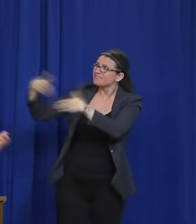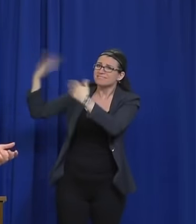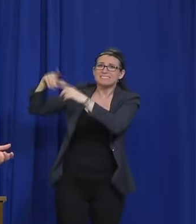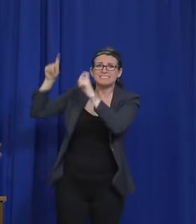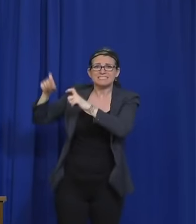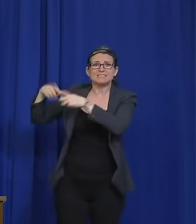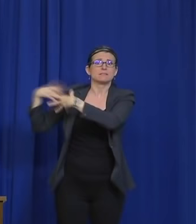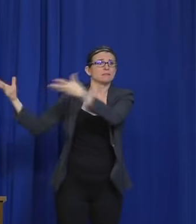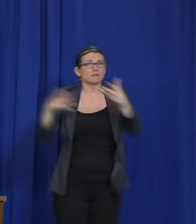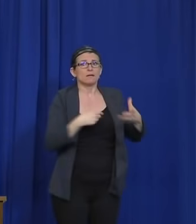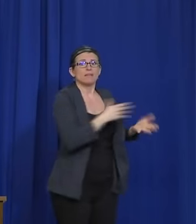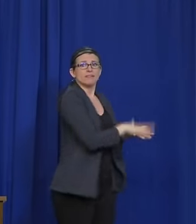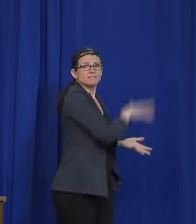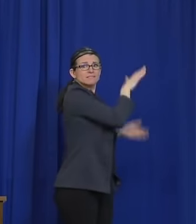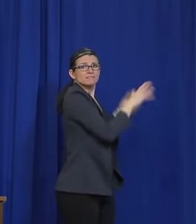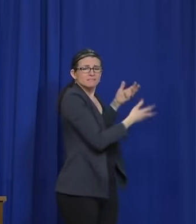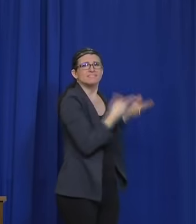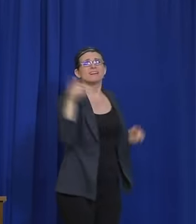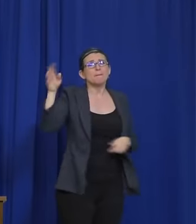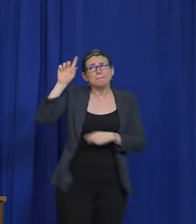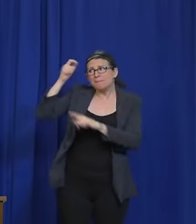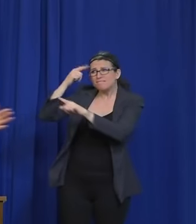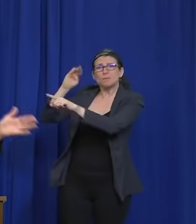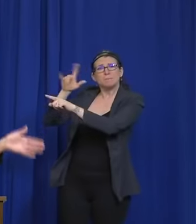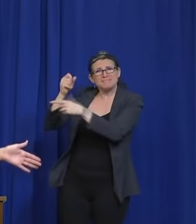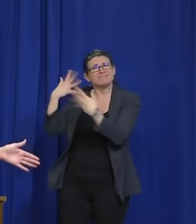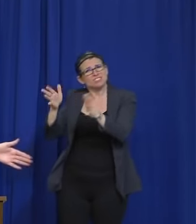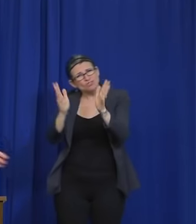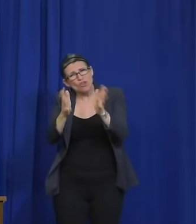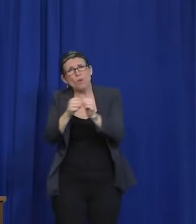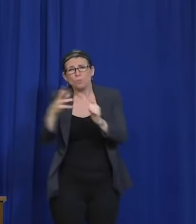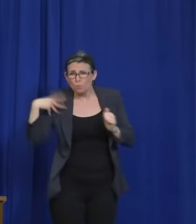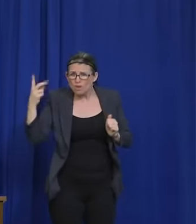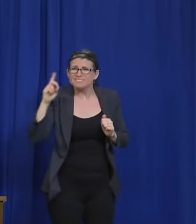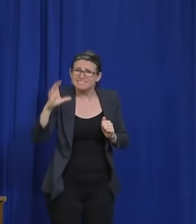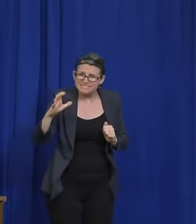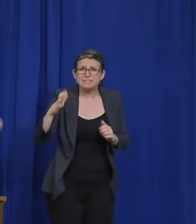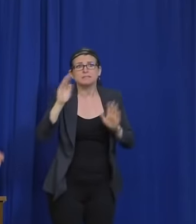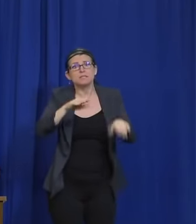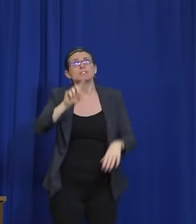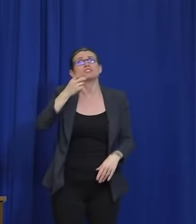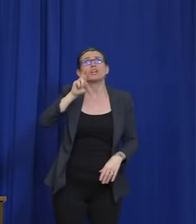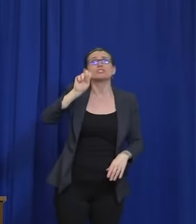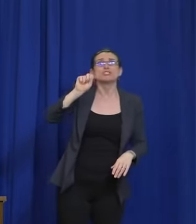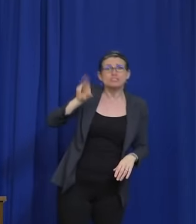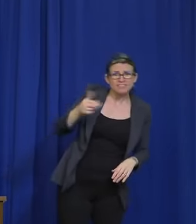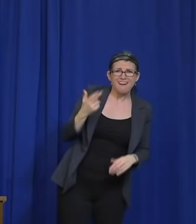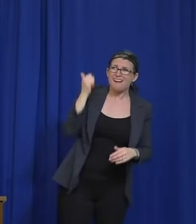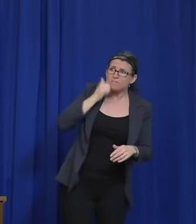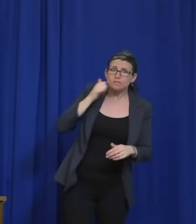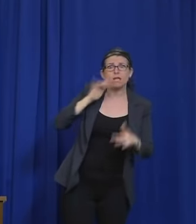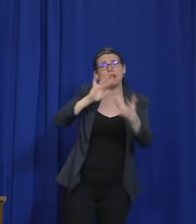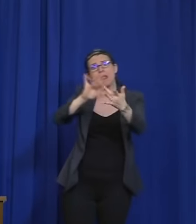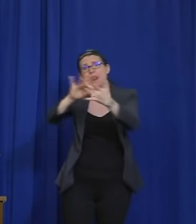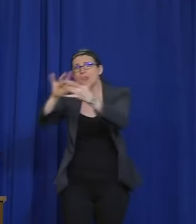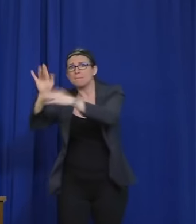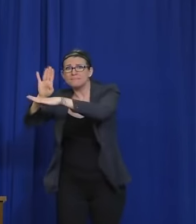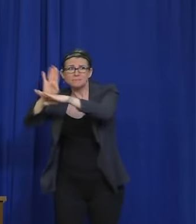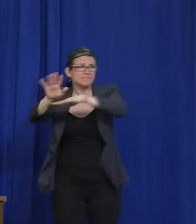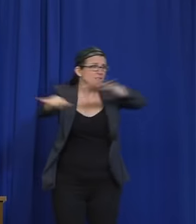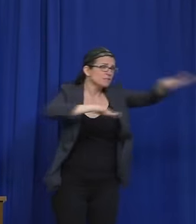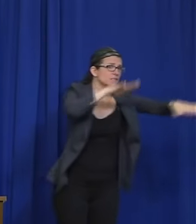concern. Dr. Shaw and his team are every day looking at the private sector. Where are there different testing platforms? What are the different